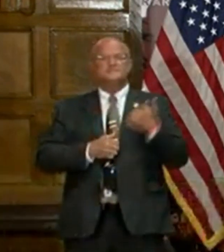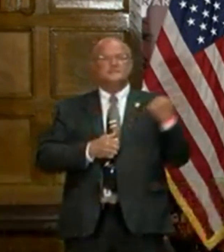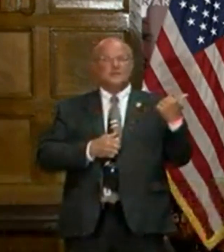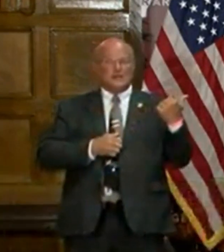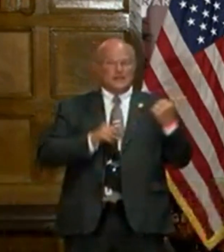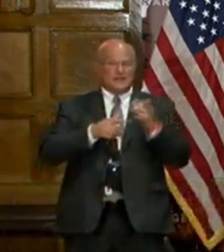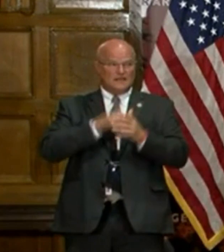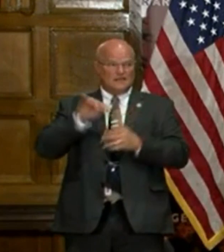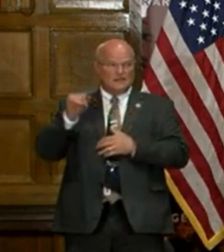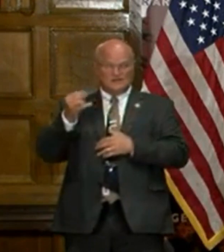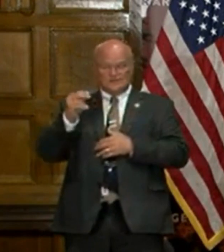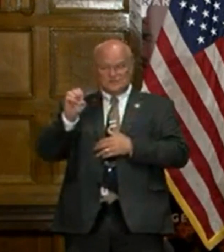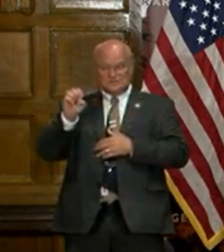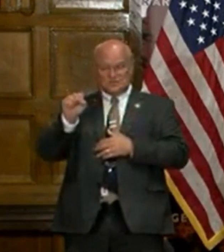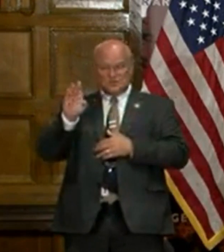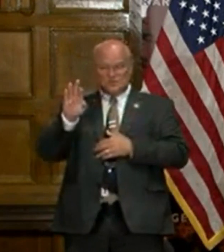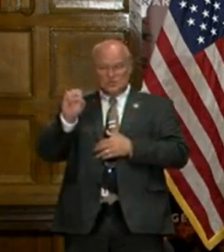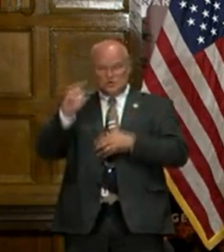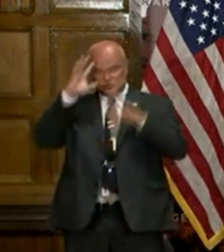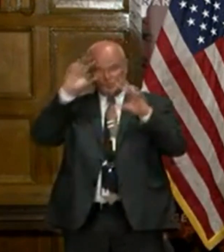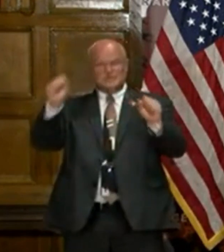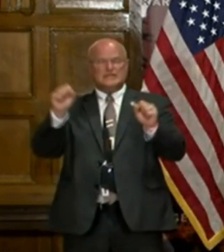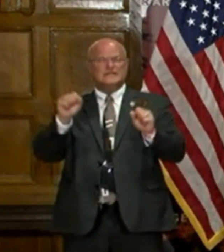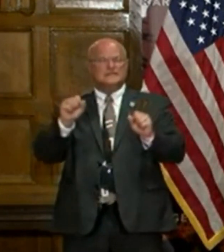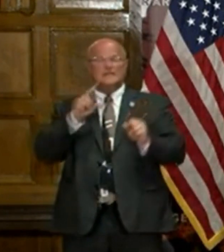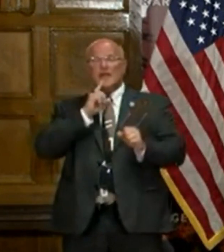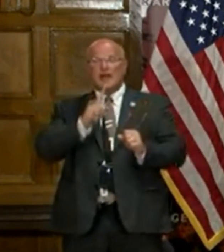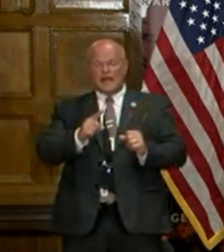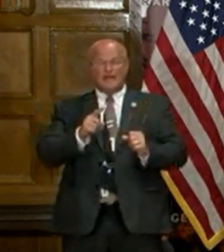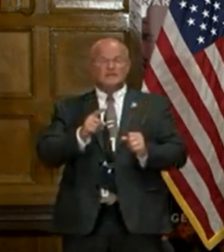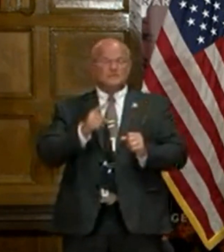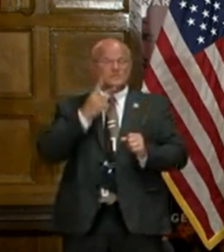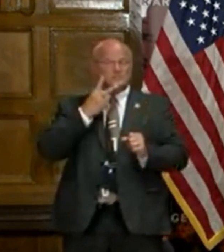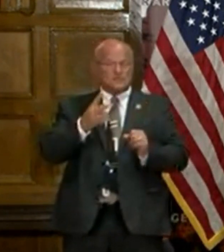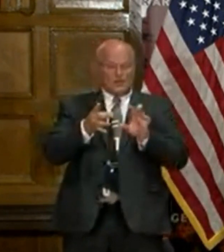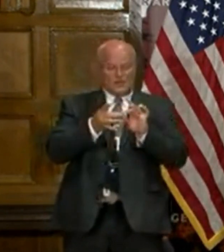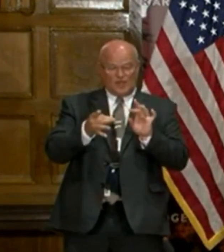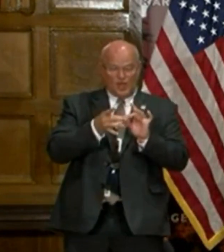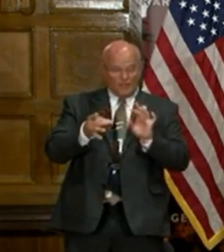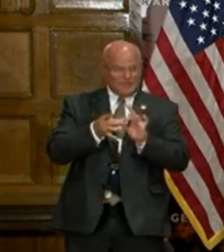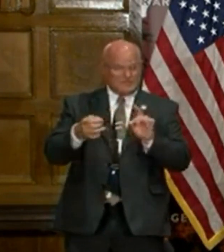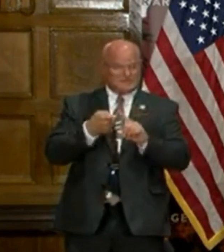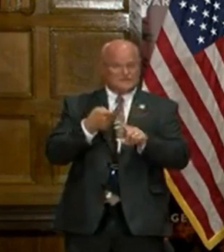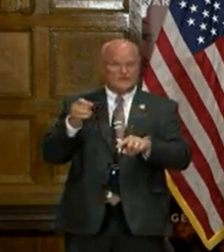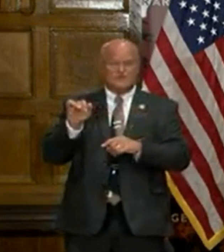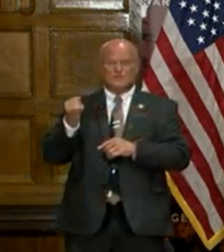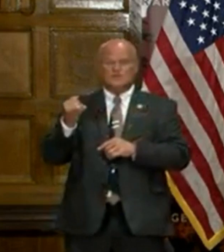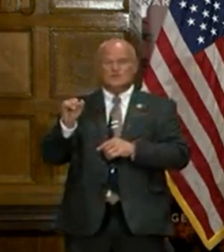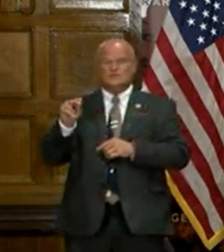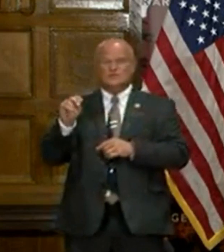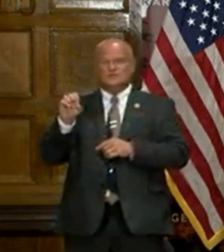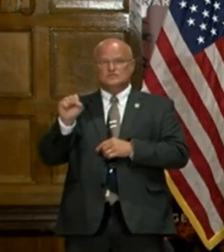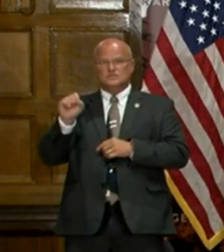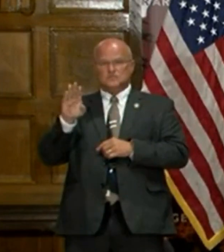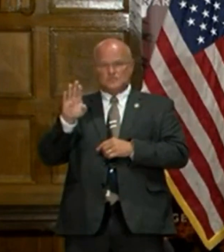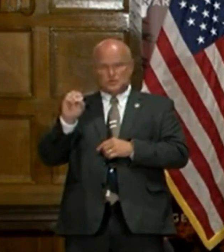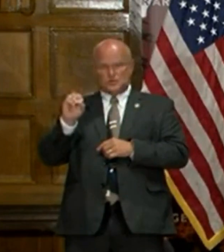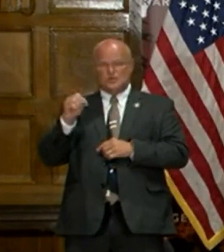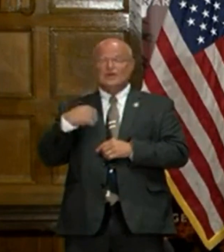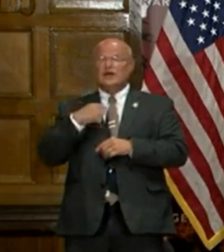This is the Jonesboro superintendent. I actually did see those comments, and I want to assure